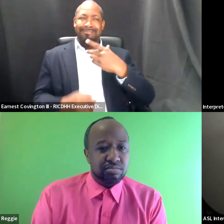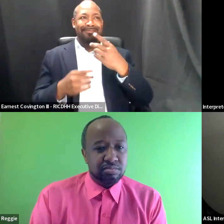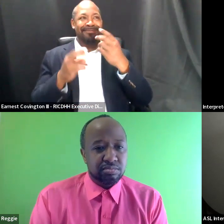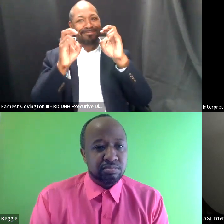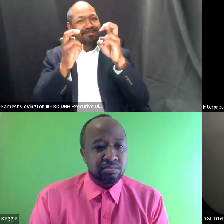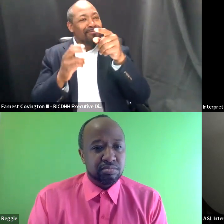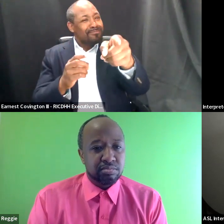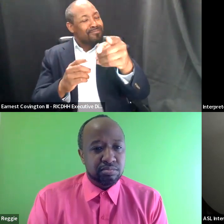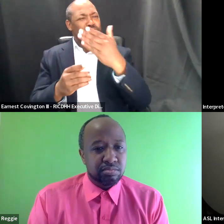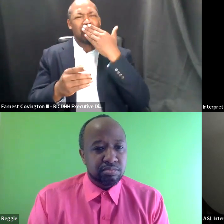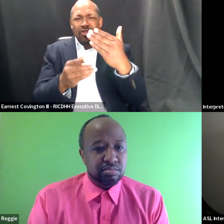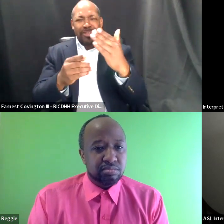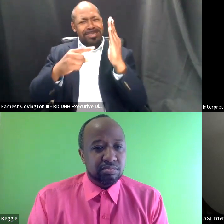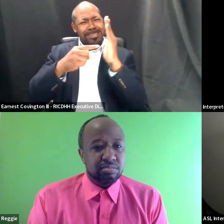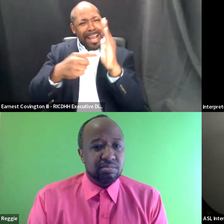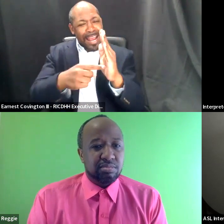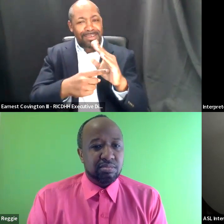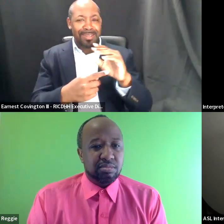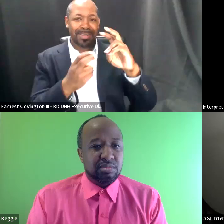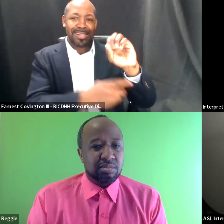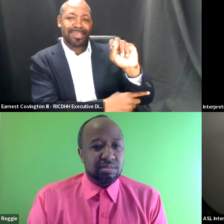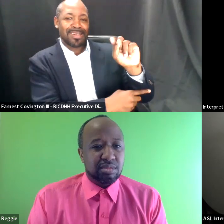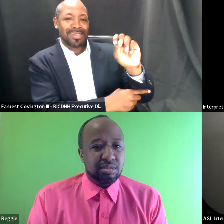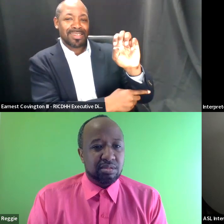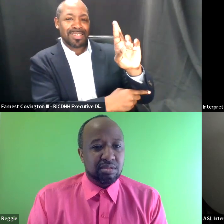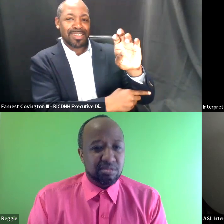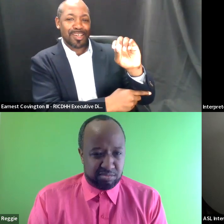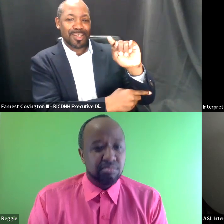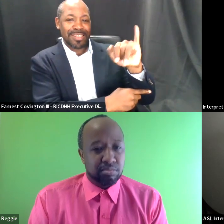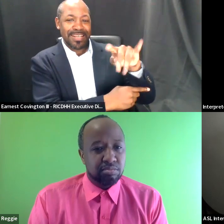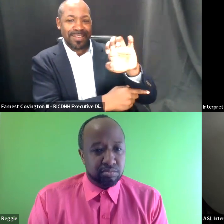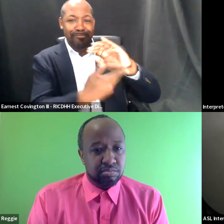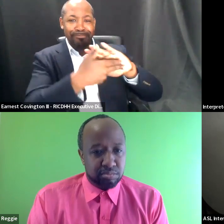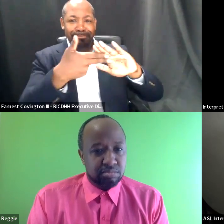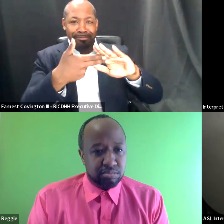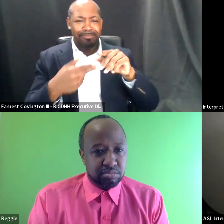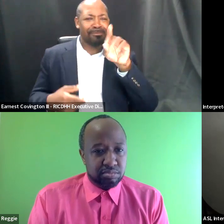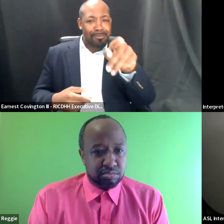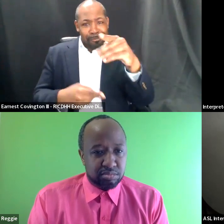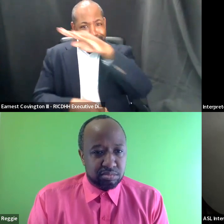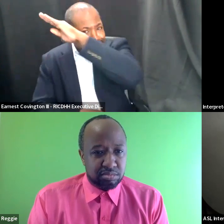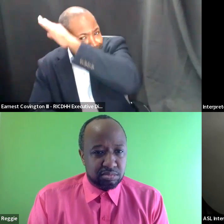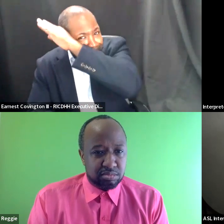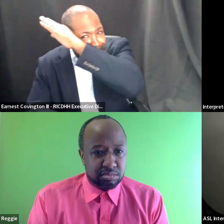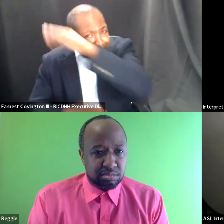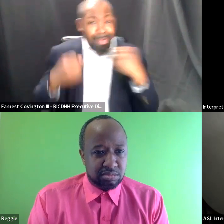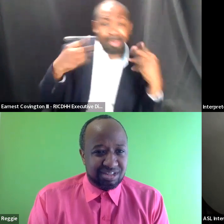Wow. No, thank you for sharing those two examples.